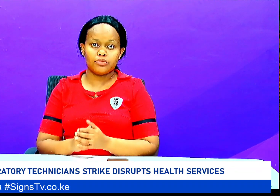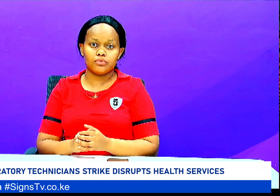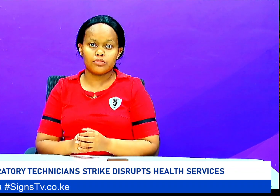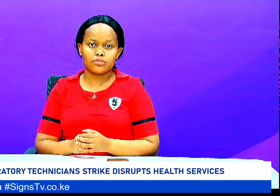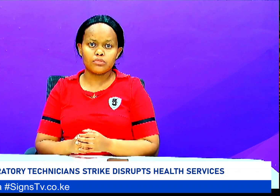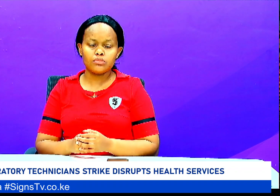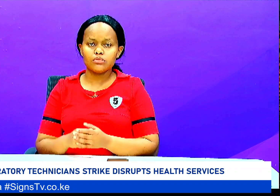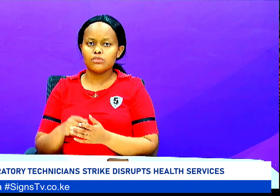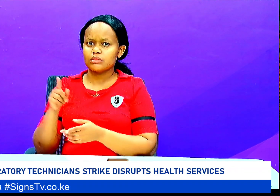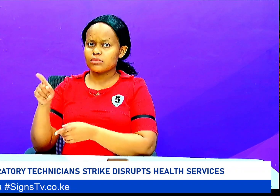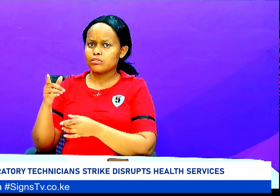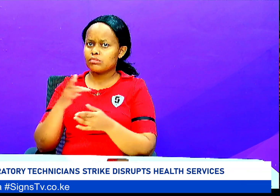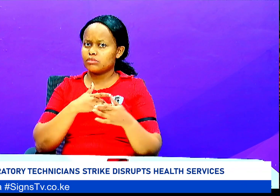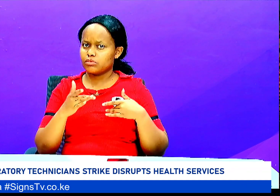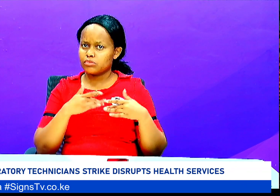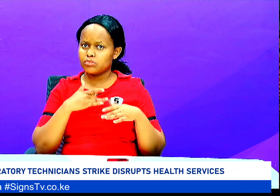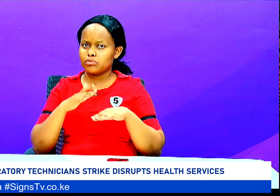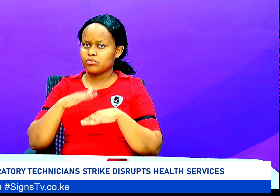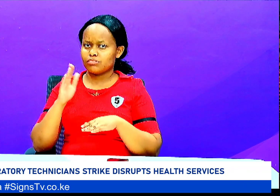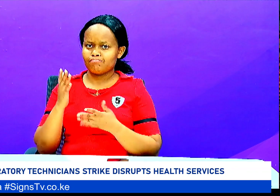grievances.